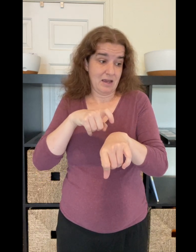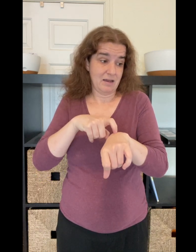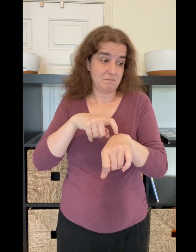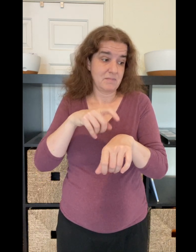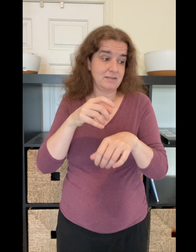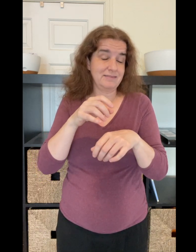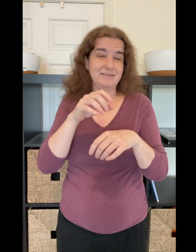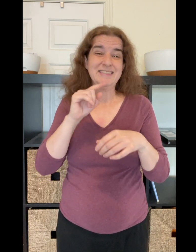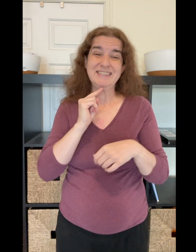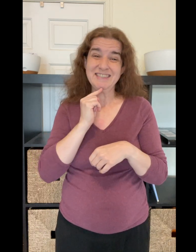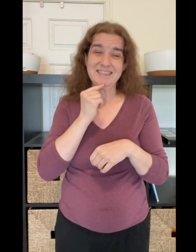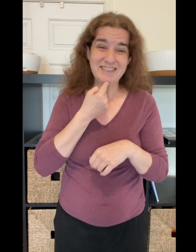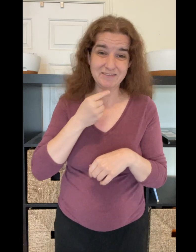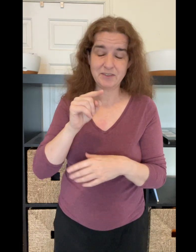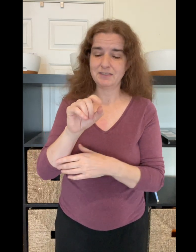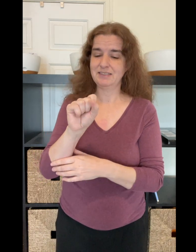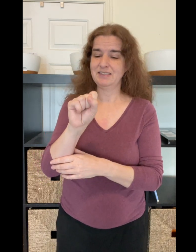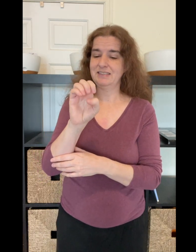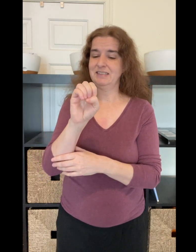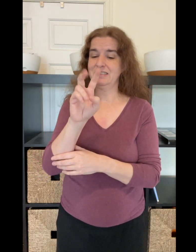That same time,